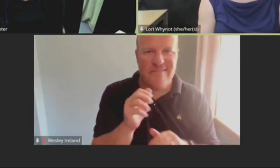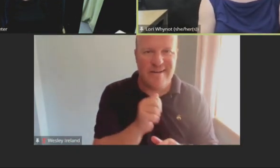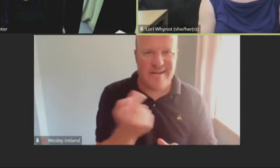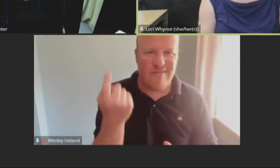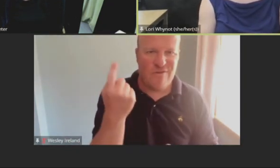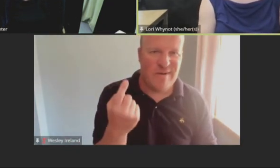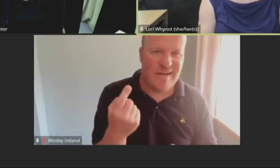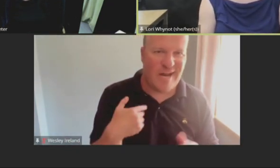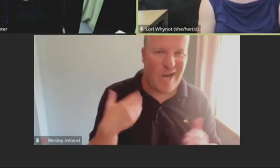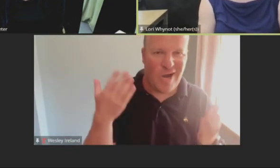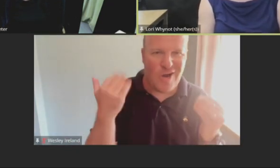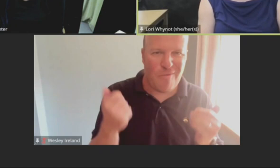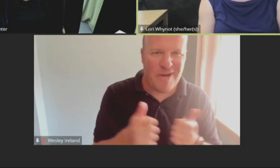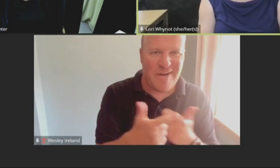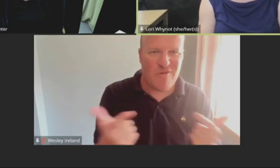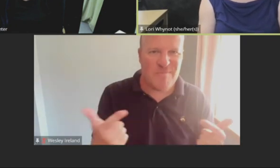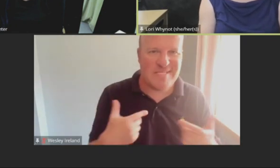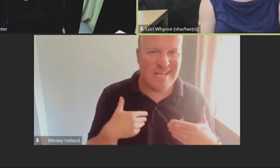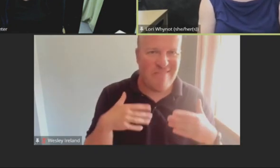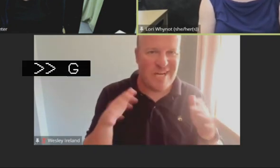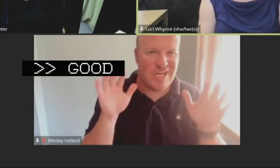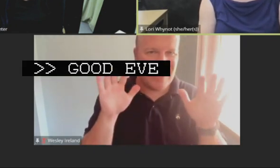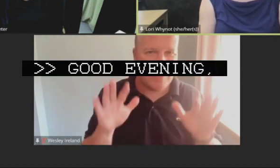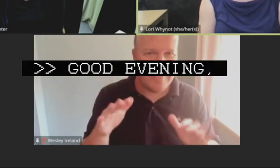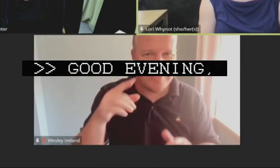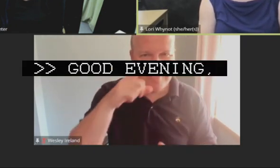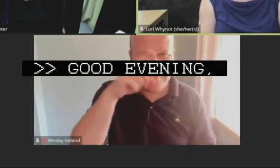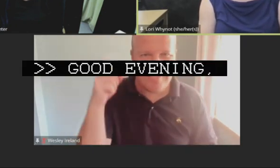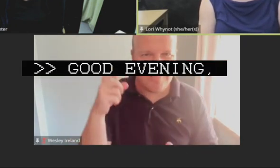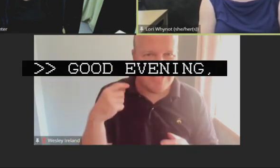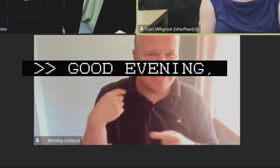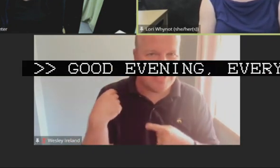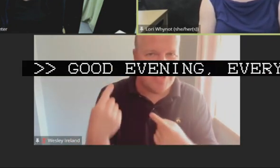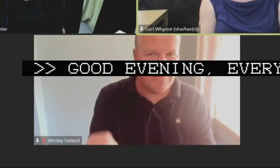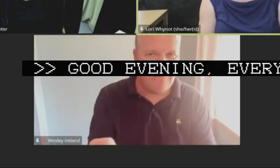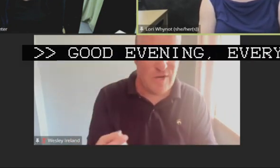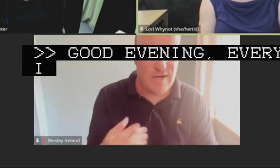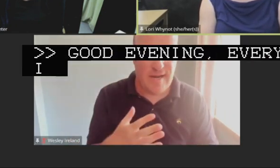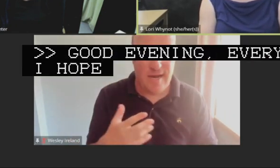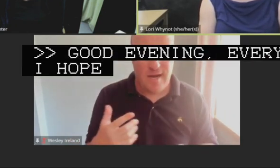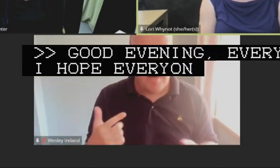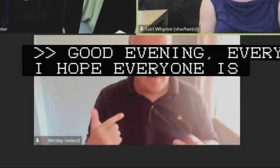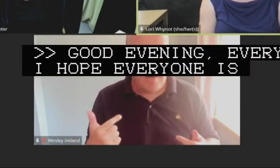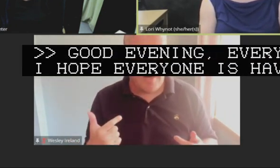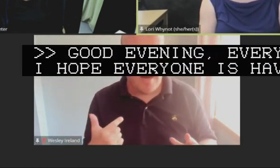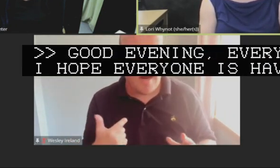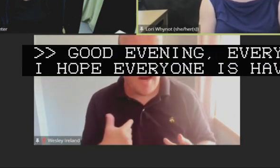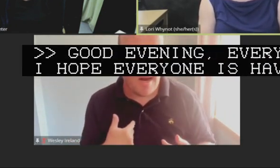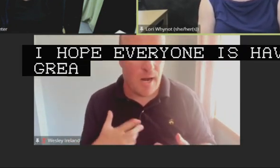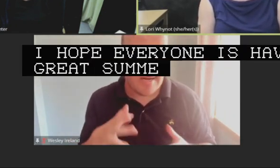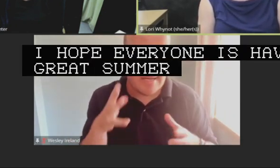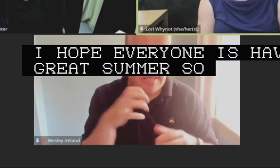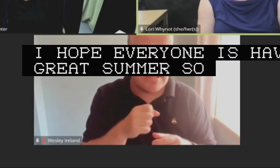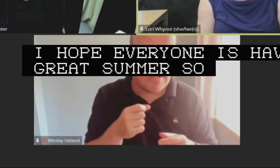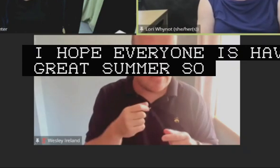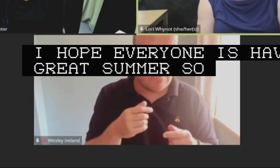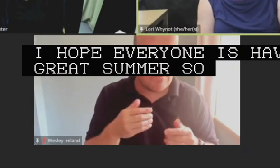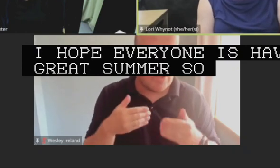Okay, great. Good evening, everybody. I hope everyone is having a great summer so far.